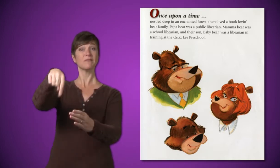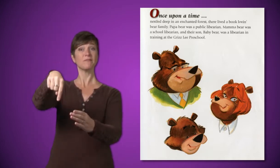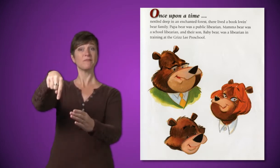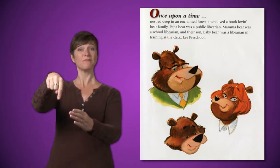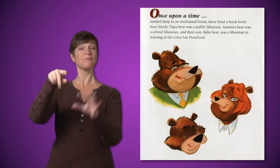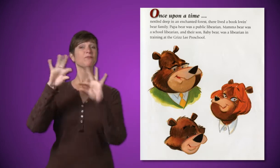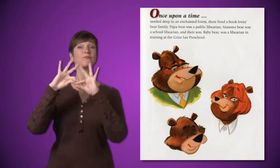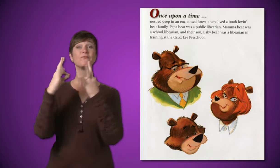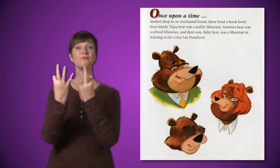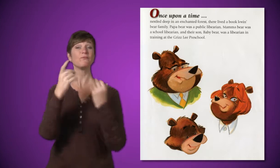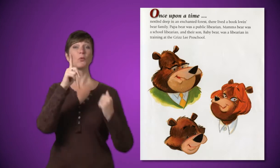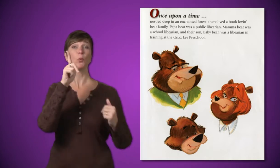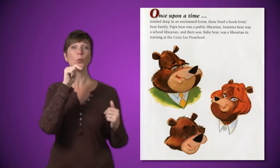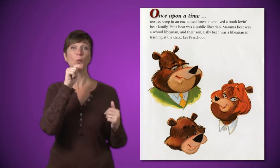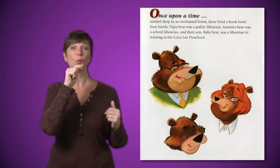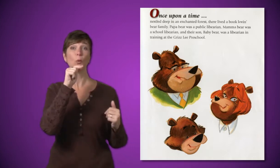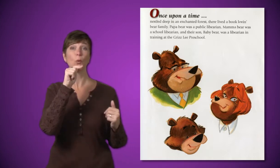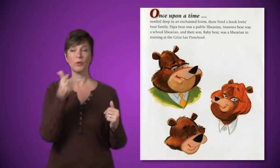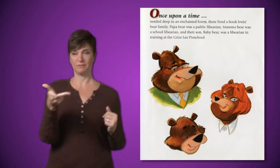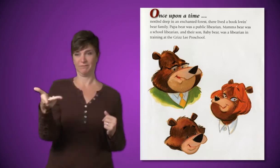nestled deep in an enchanted forest,